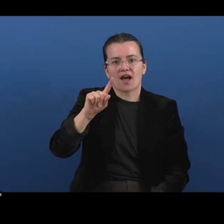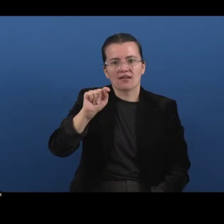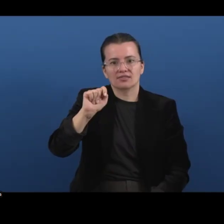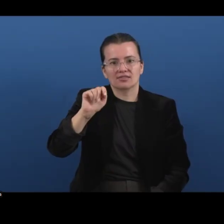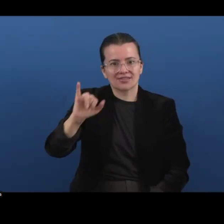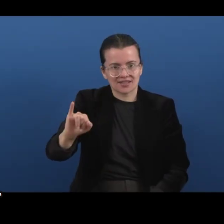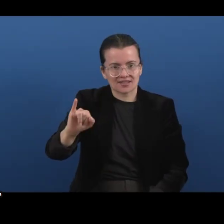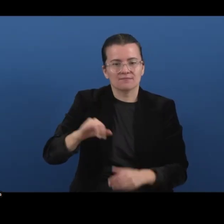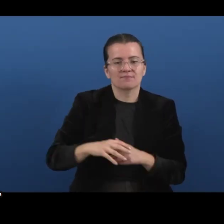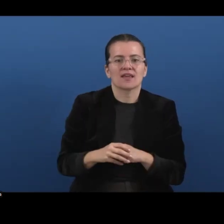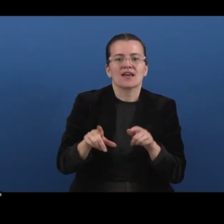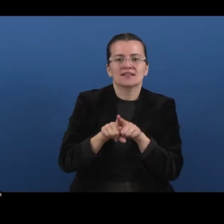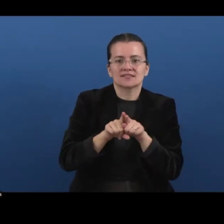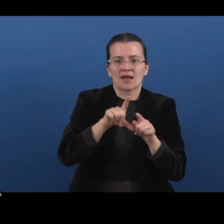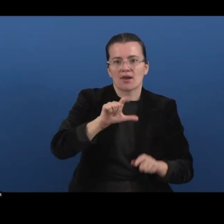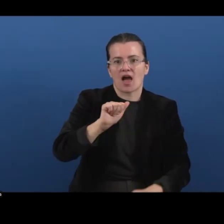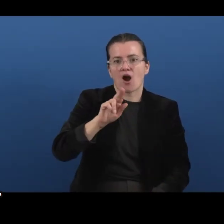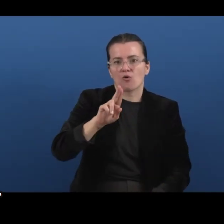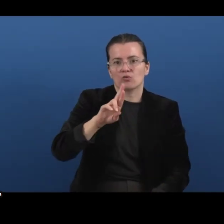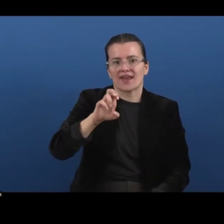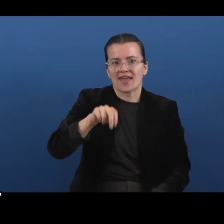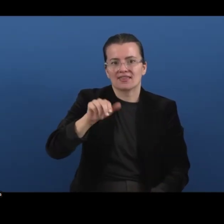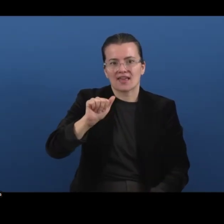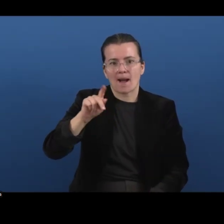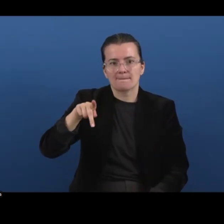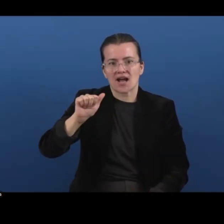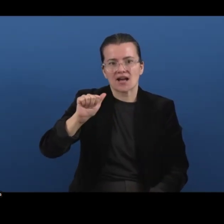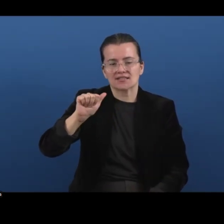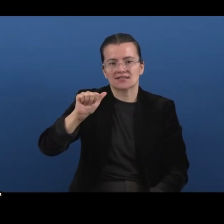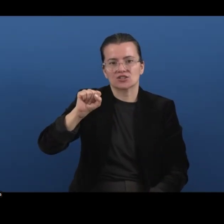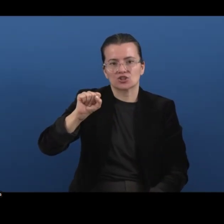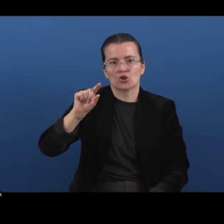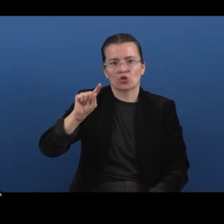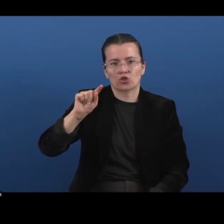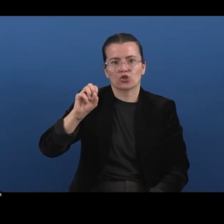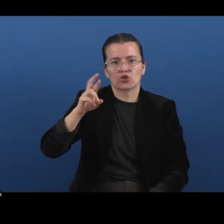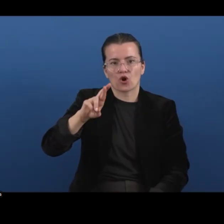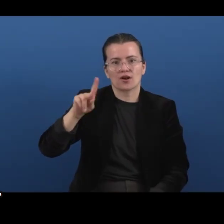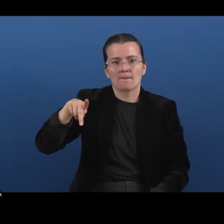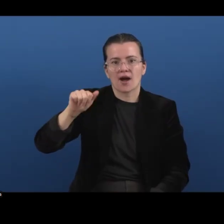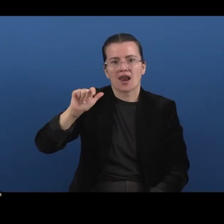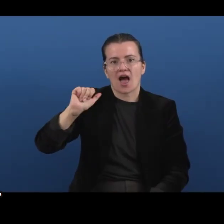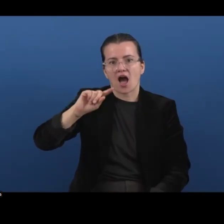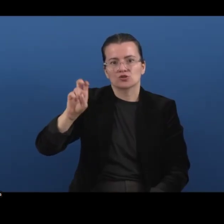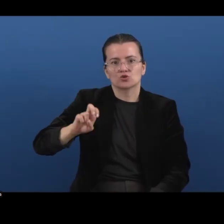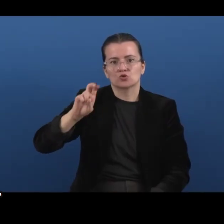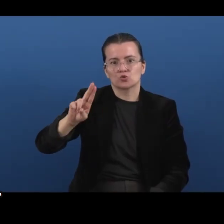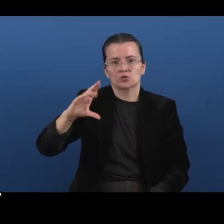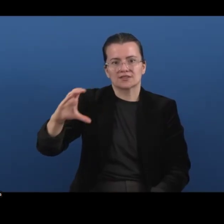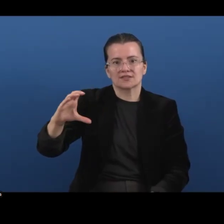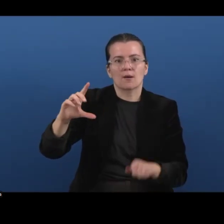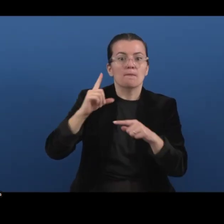Employers Activities, Jae-hee Chang. The Swedish International Development Cooperation Agency for their financial